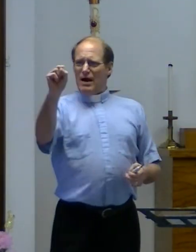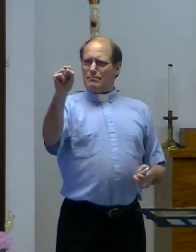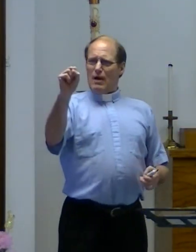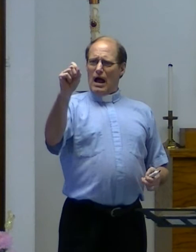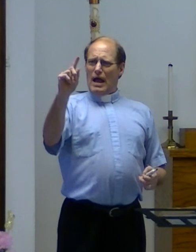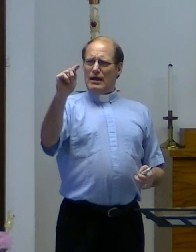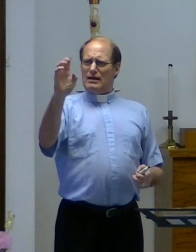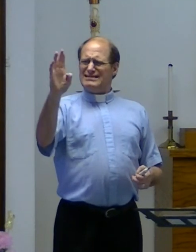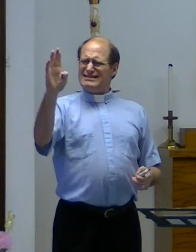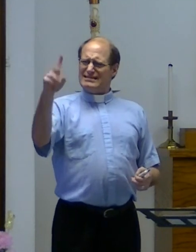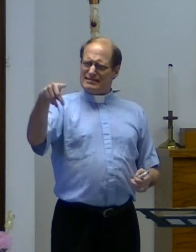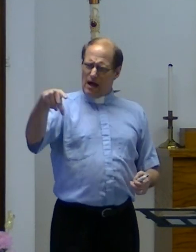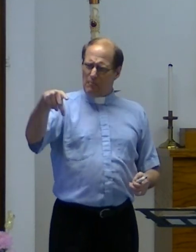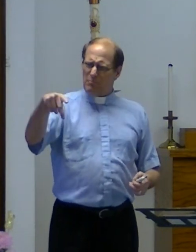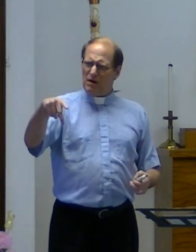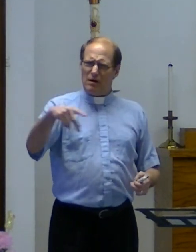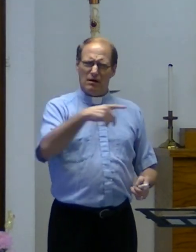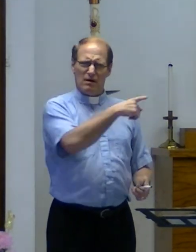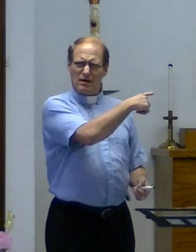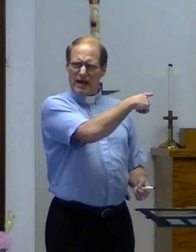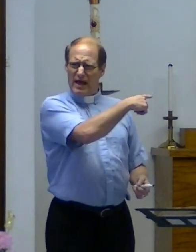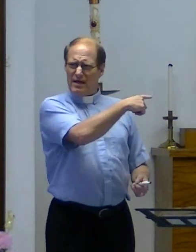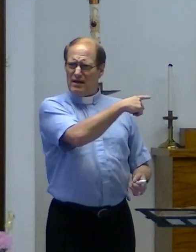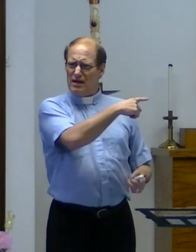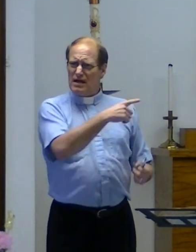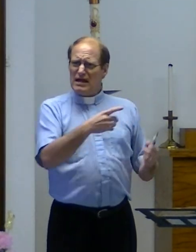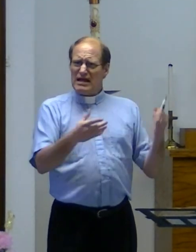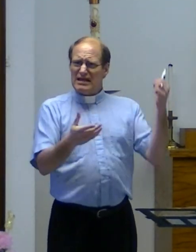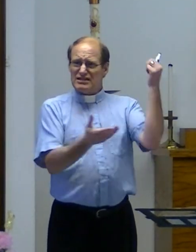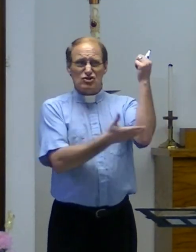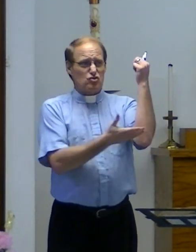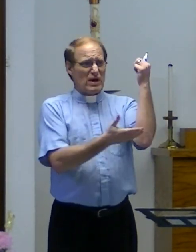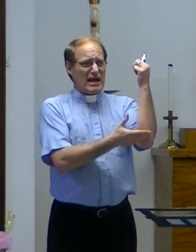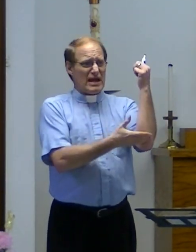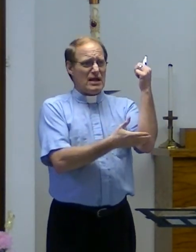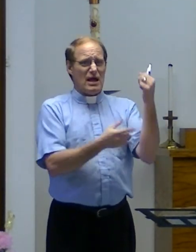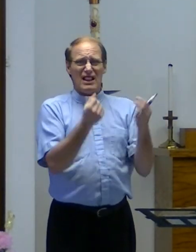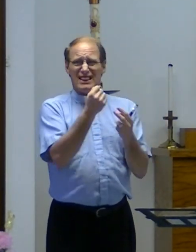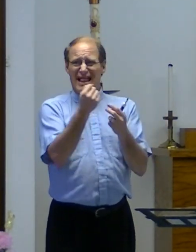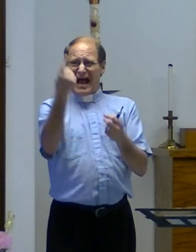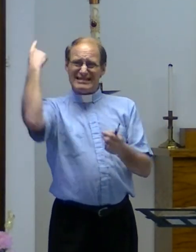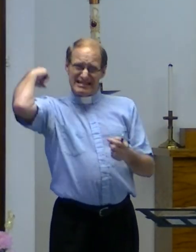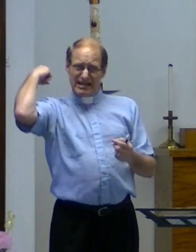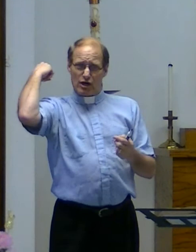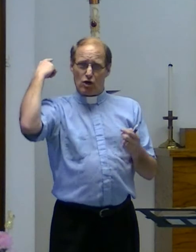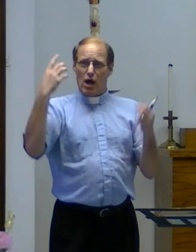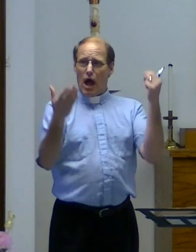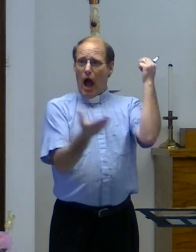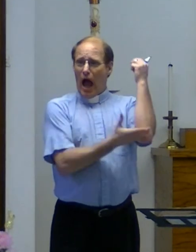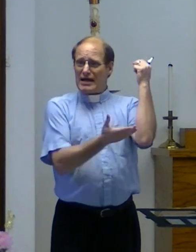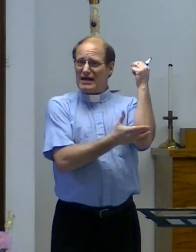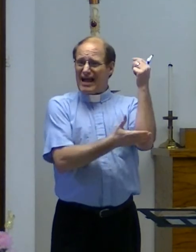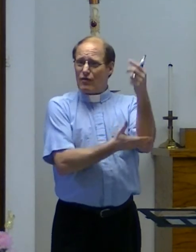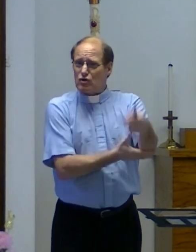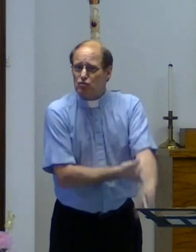But my stump, okay, is the tree. Last year, I cut down the